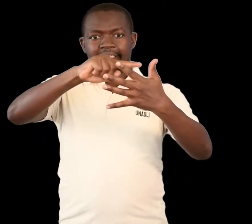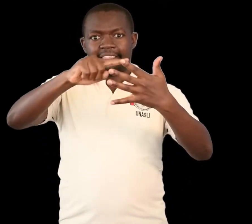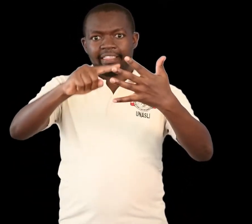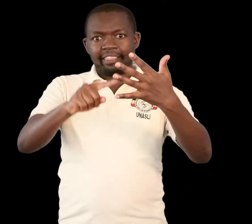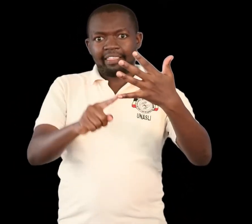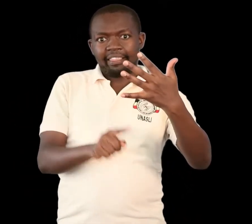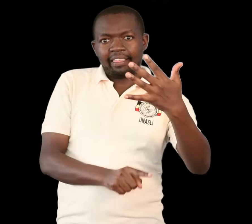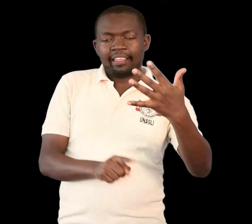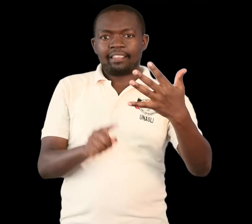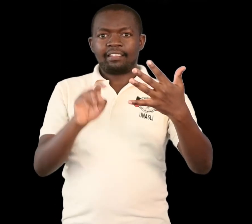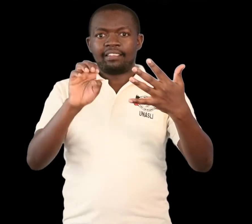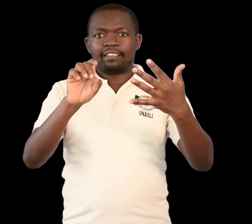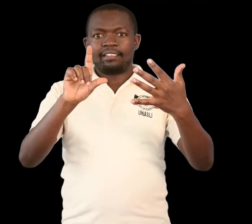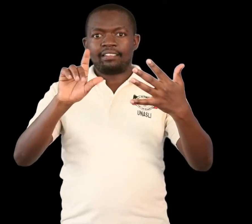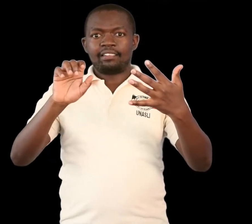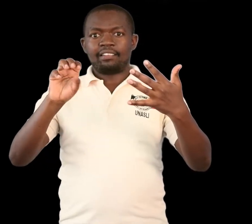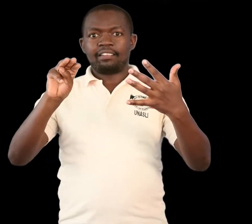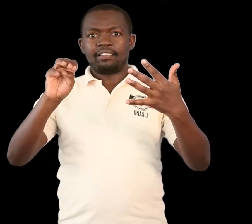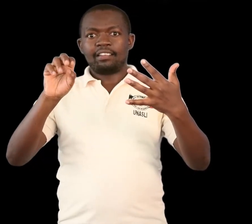art and design.